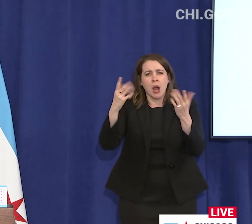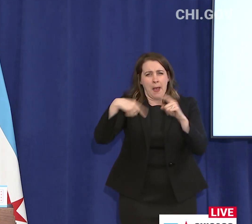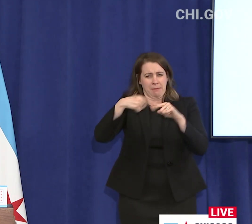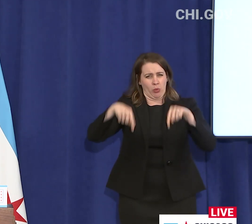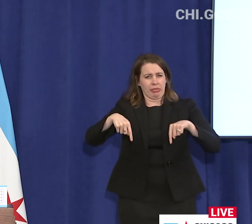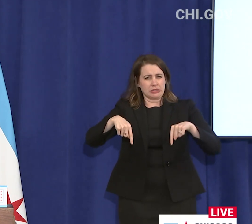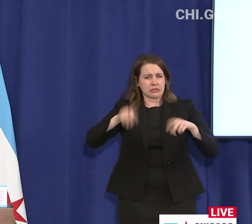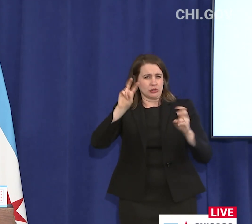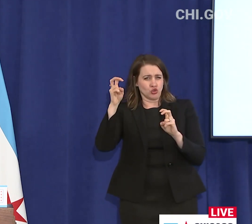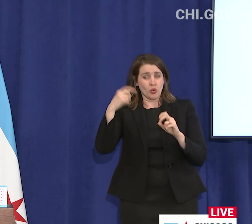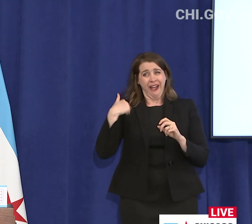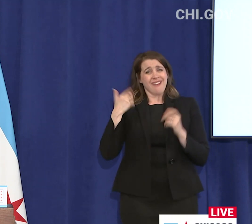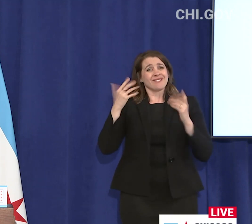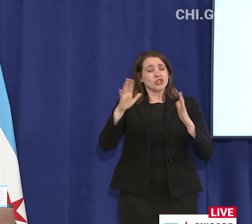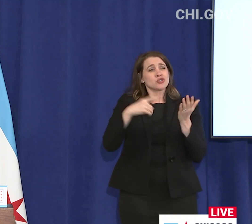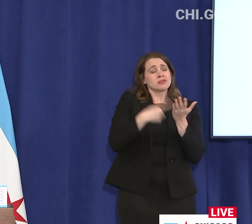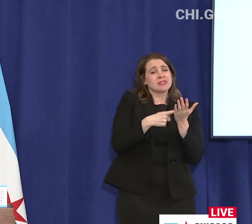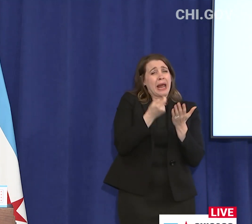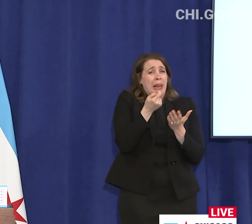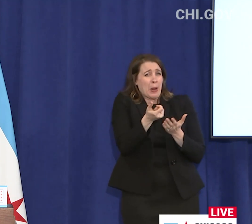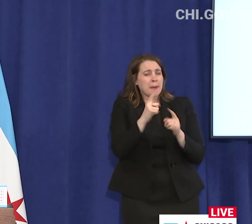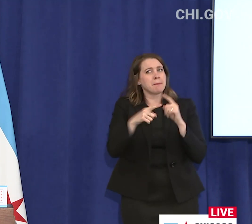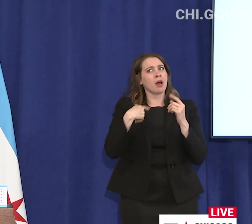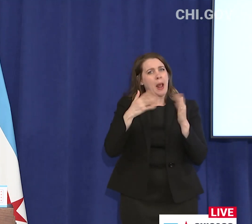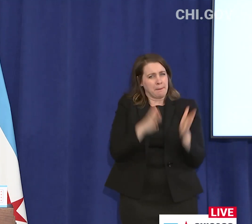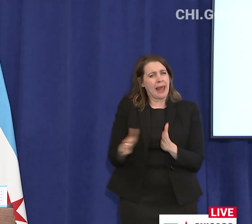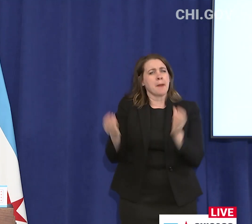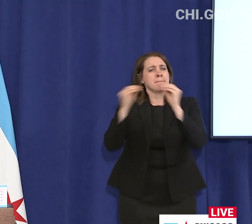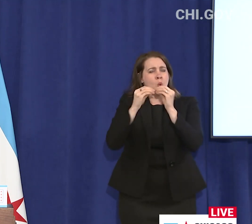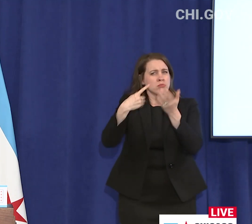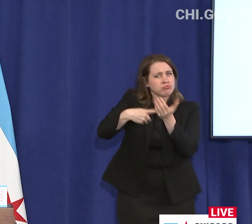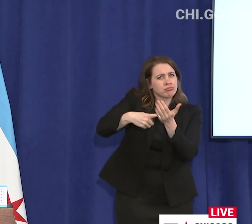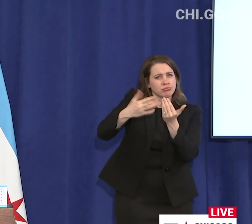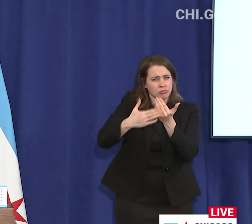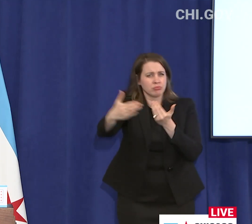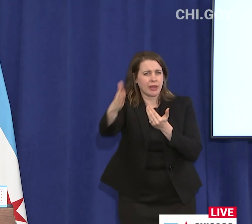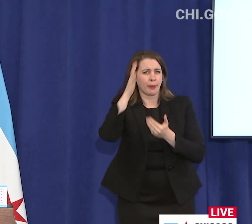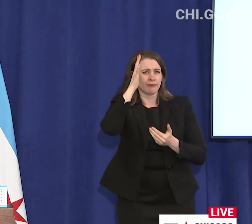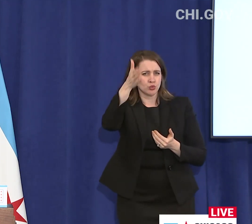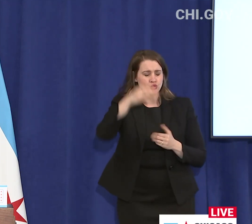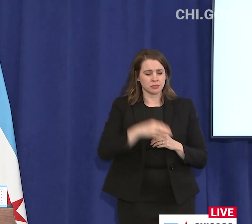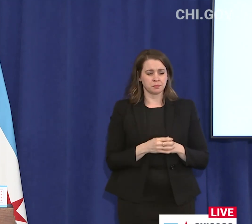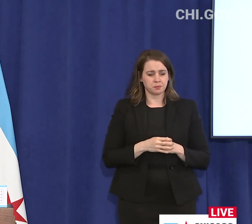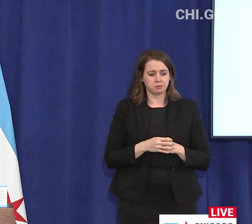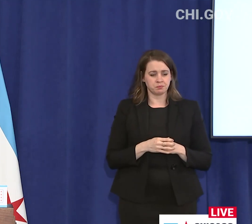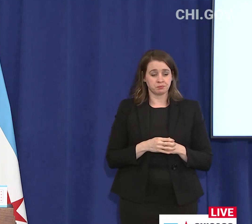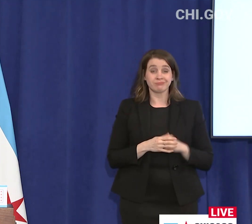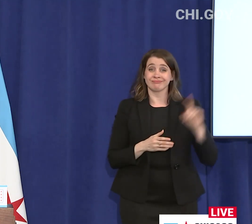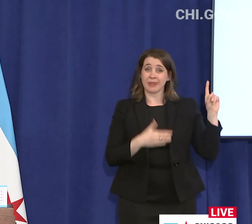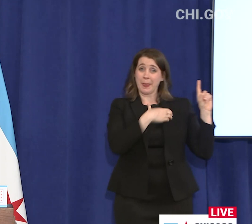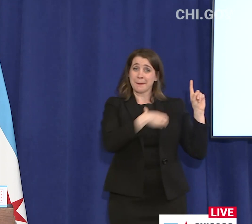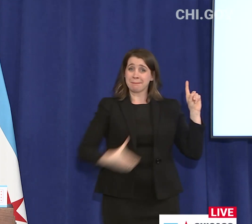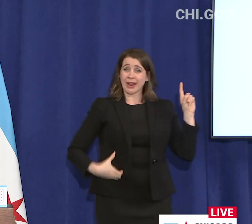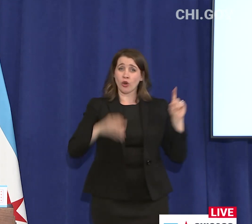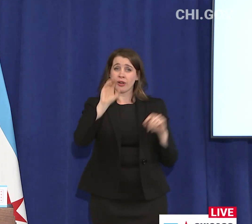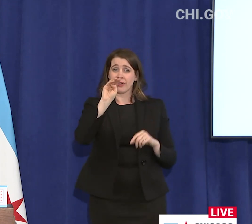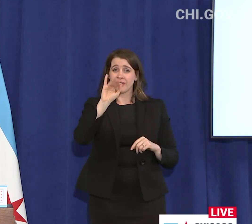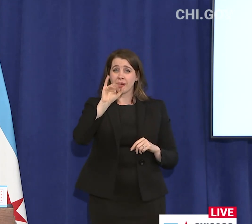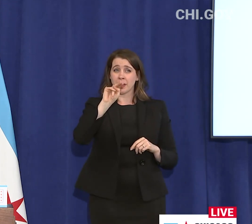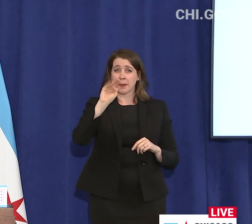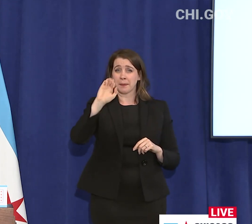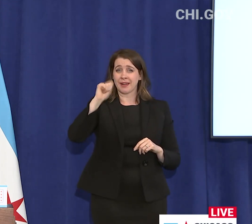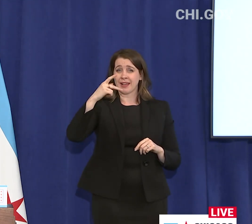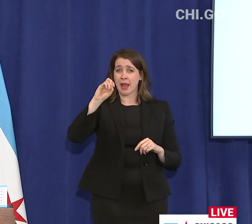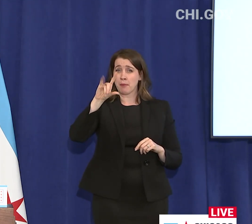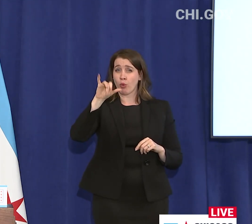address it. But I have to tell you, and I know the mayor of Minneapolis, and I think he's doing a very